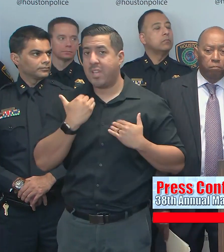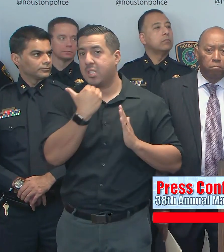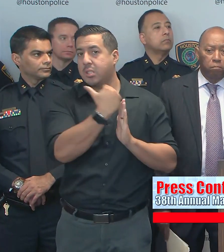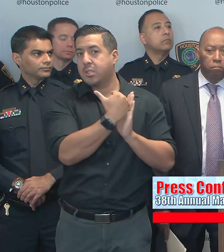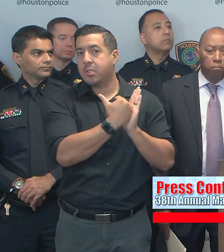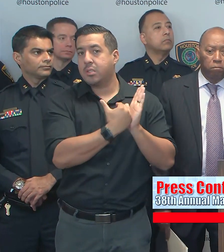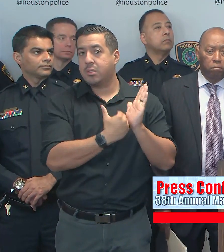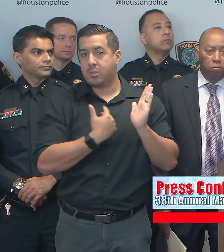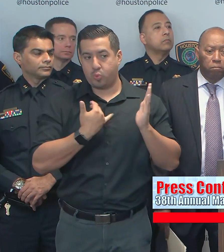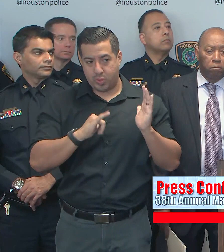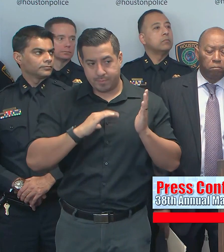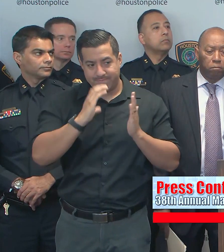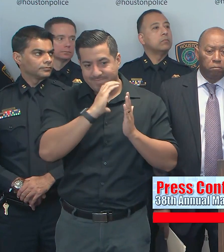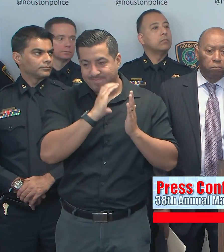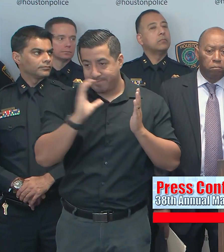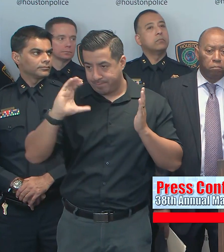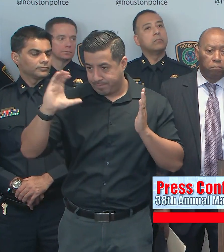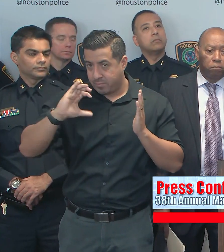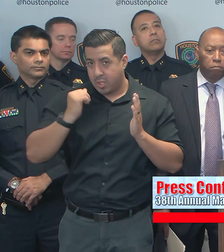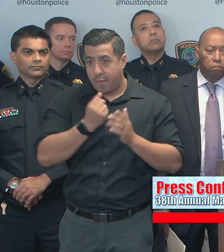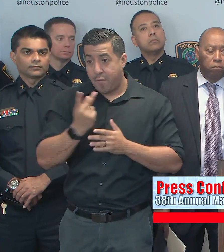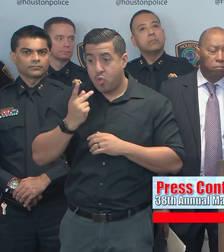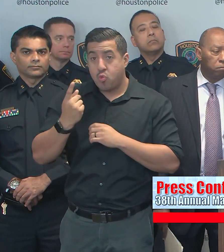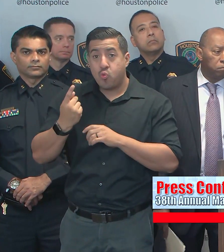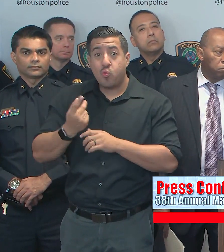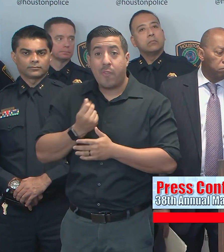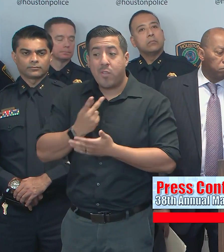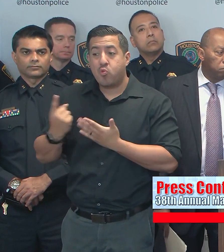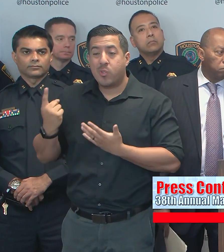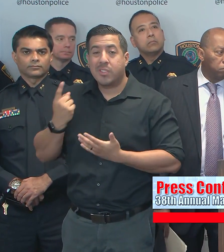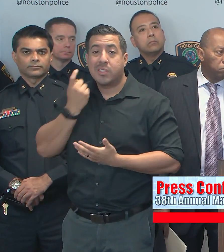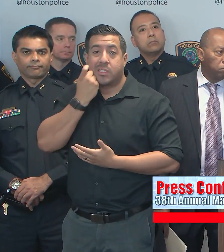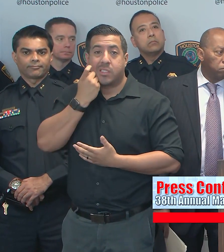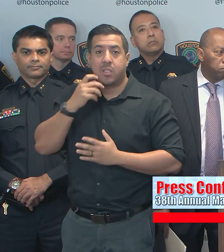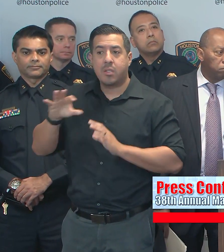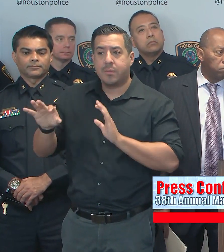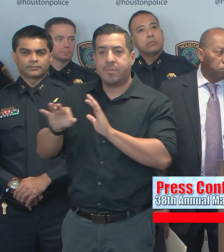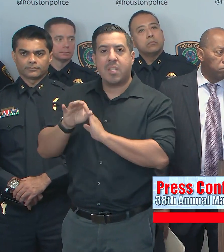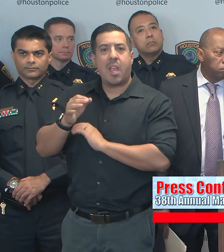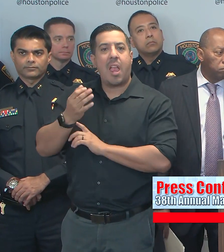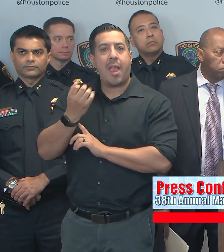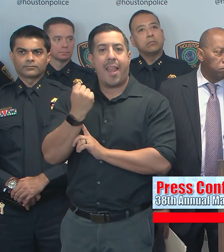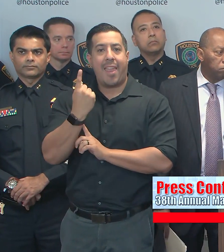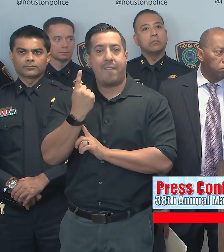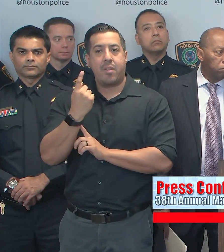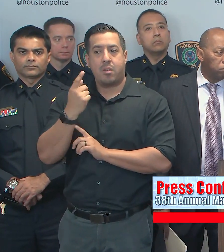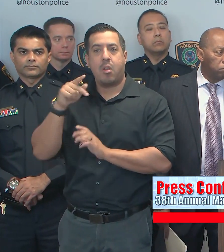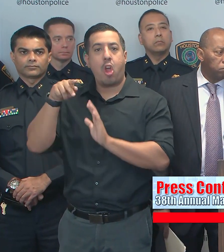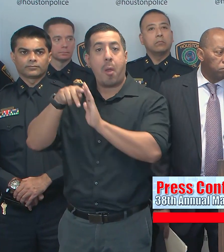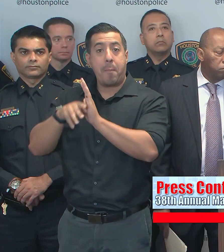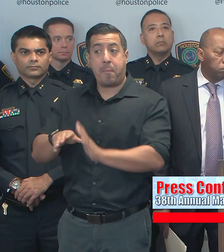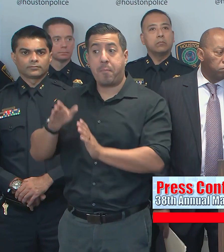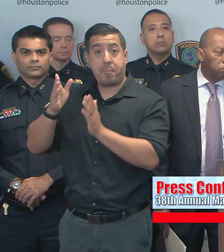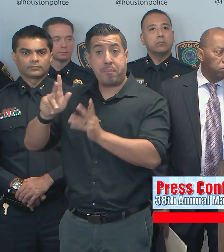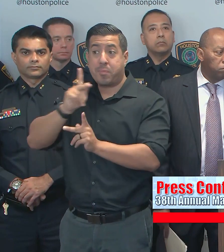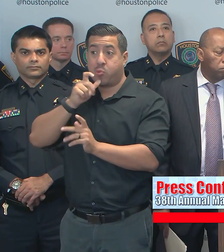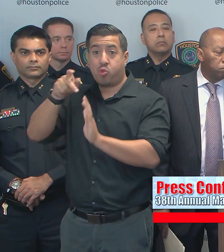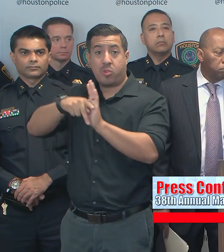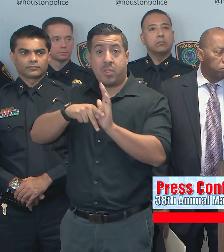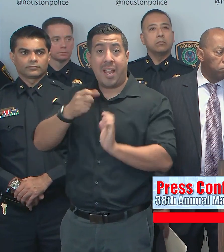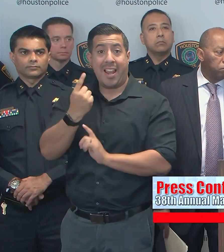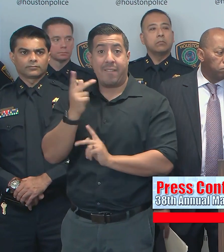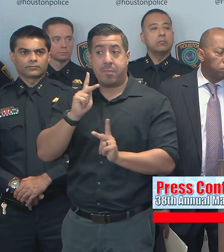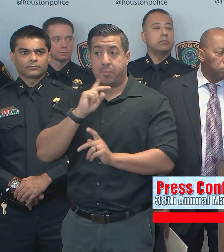we're working that list. Just in a few weeks, we arrested 11 murder suspects. While we arrested those